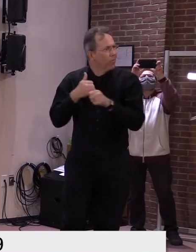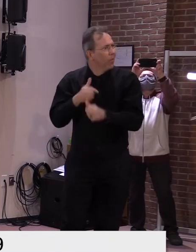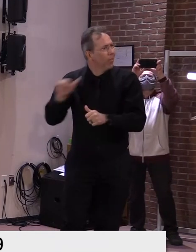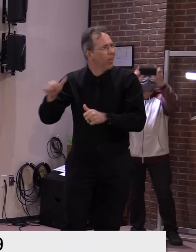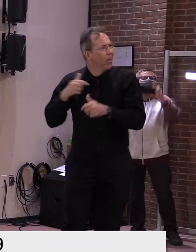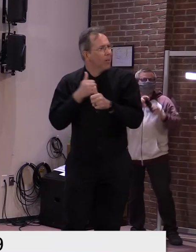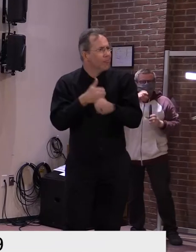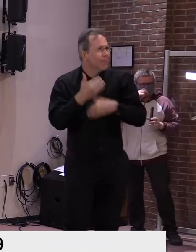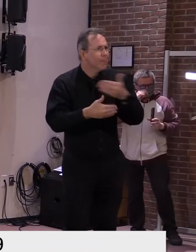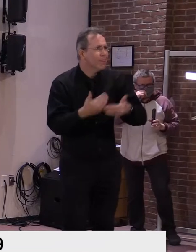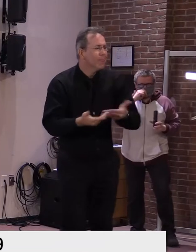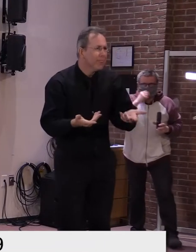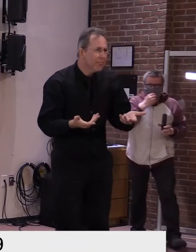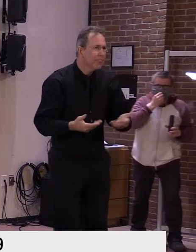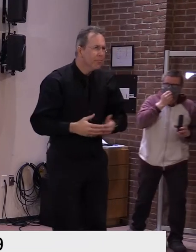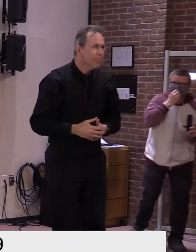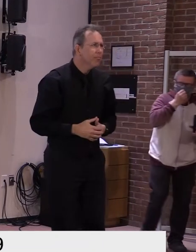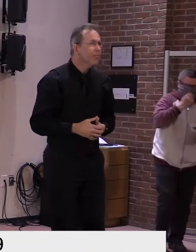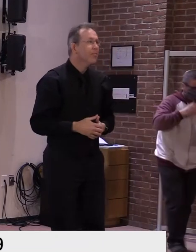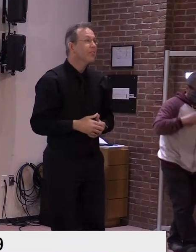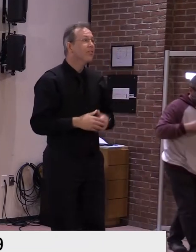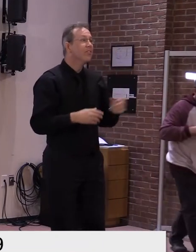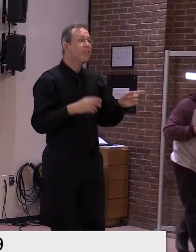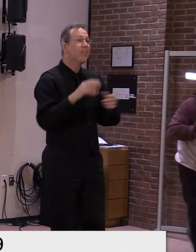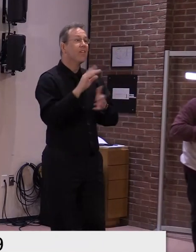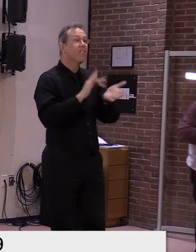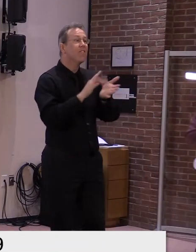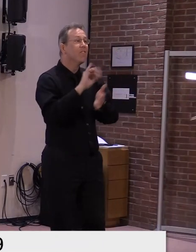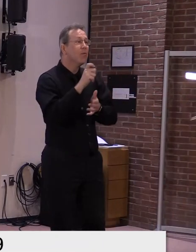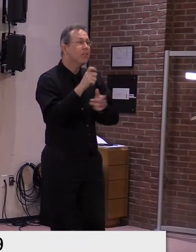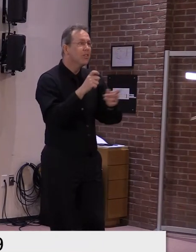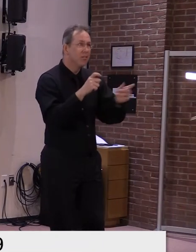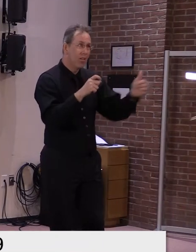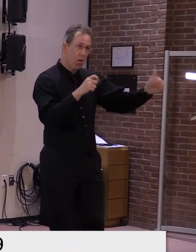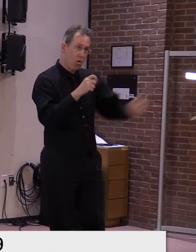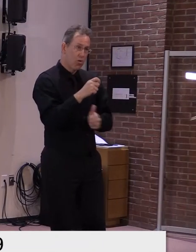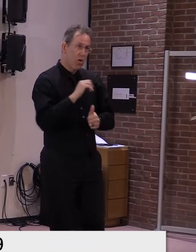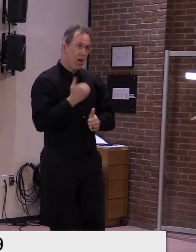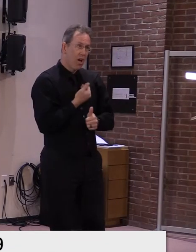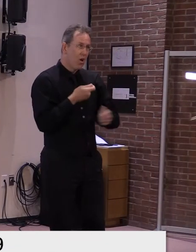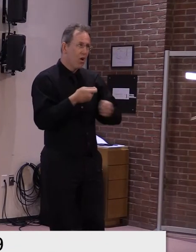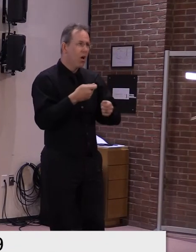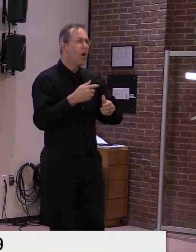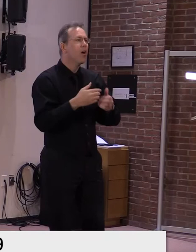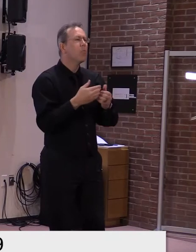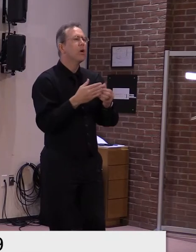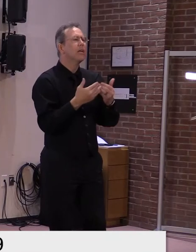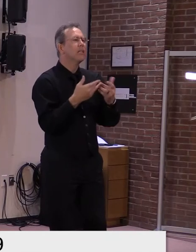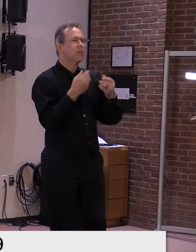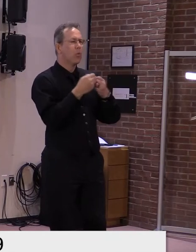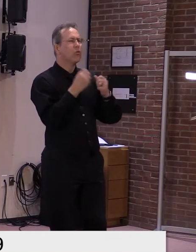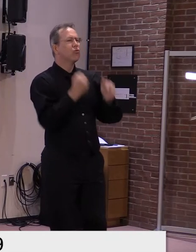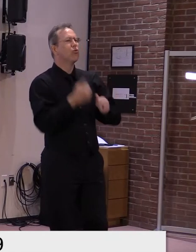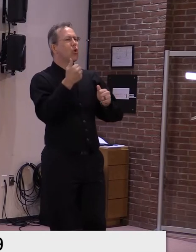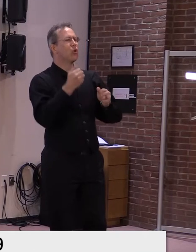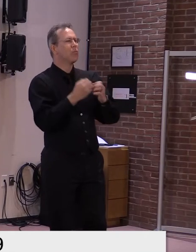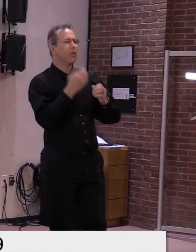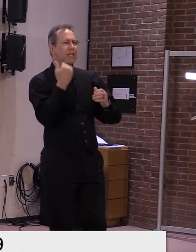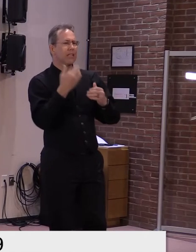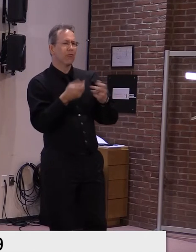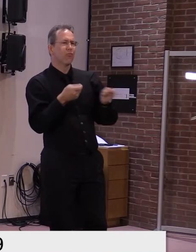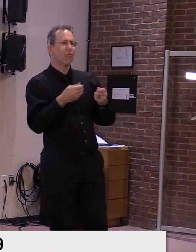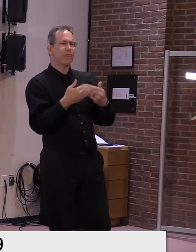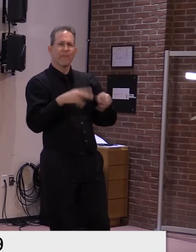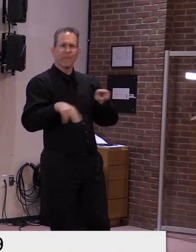pharmacies being integrated into that only enhances that program as we move forward. But it's been a